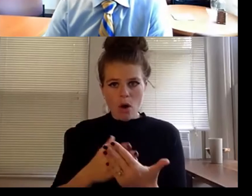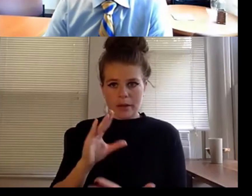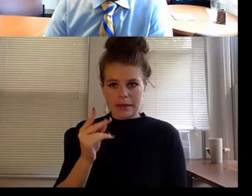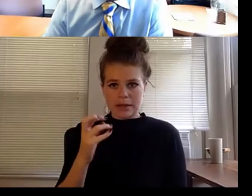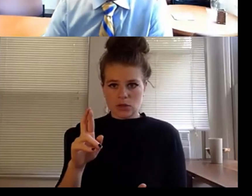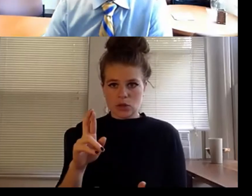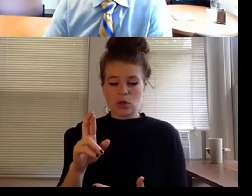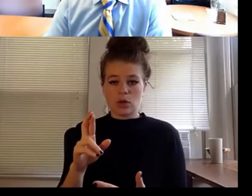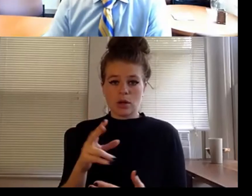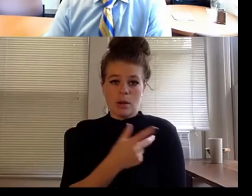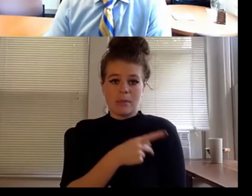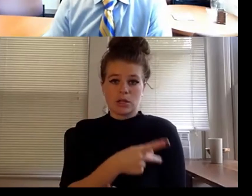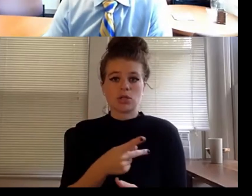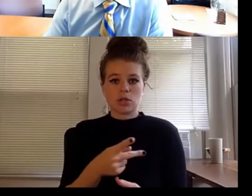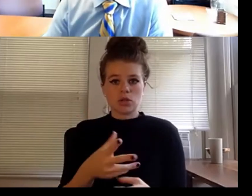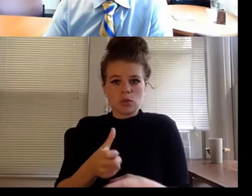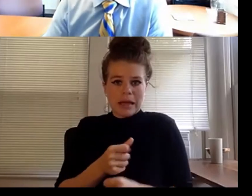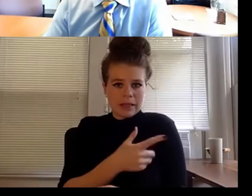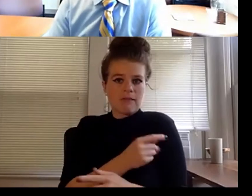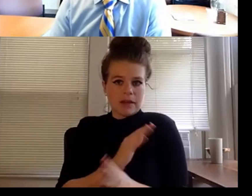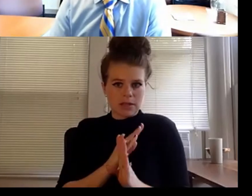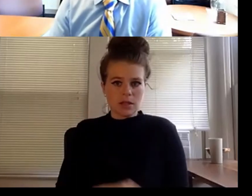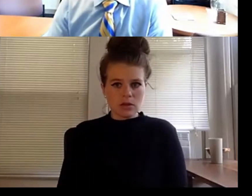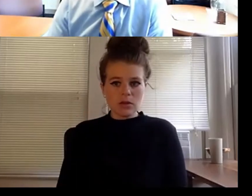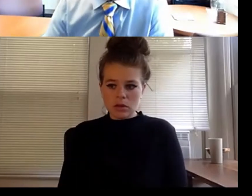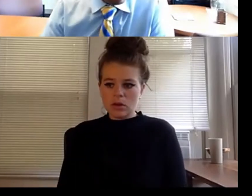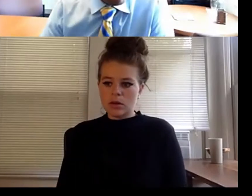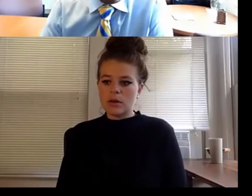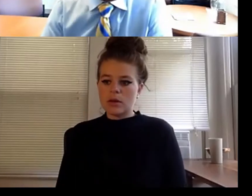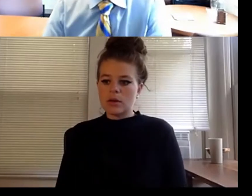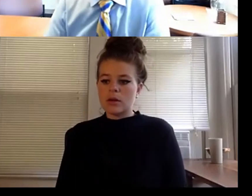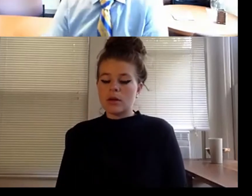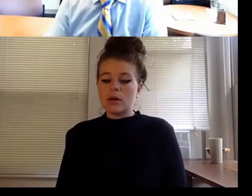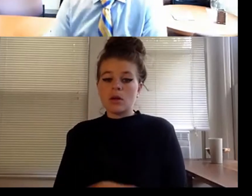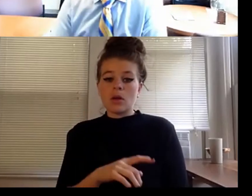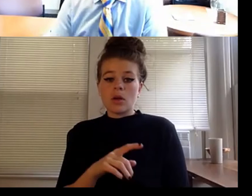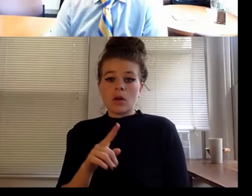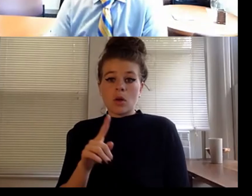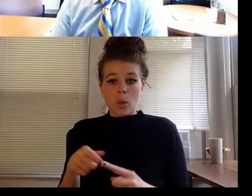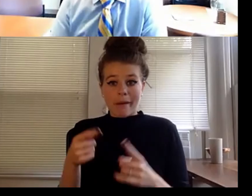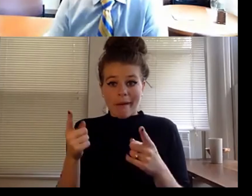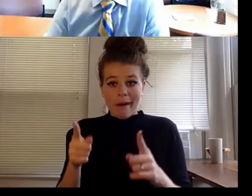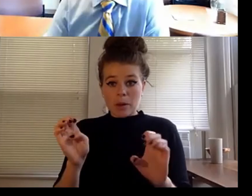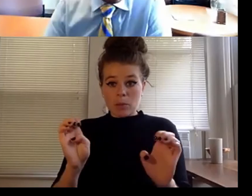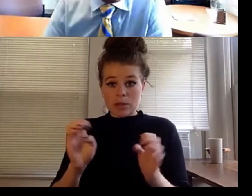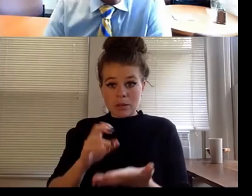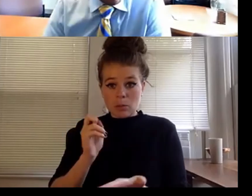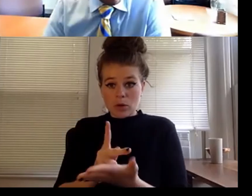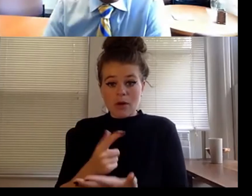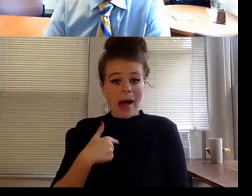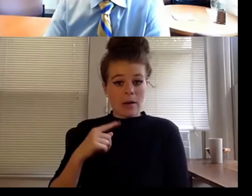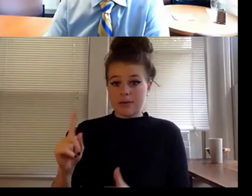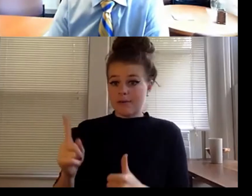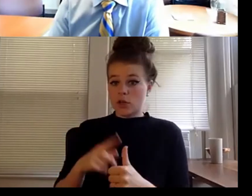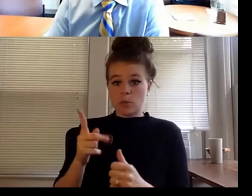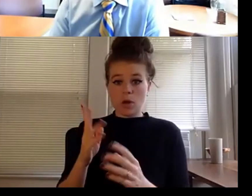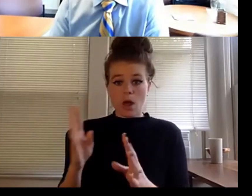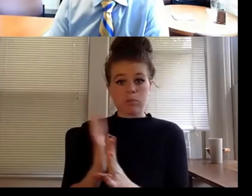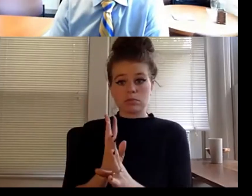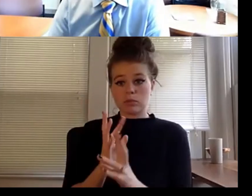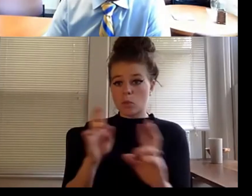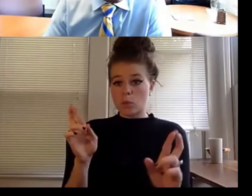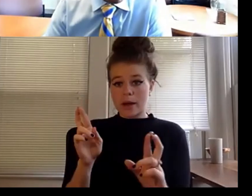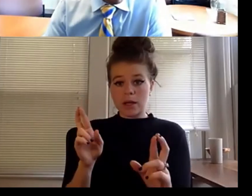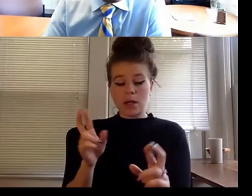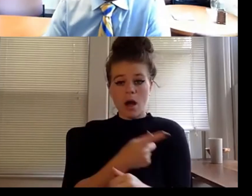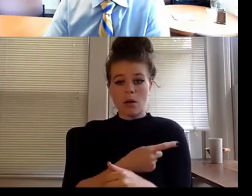the vaccine. When it came about and got emergency approval, I was the first one to line up, and we thank the University